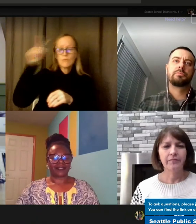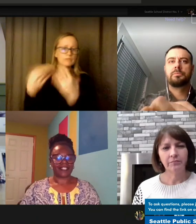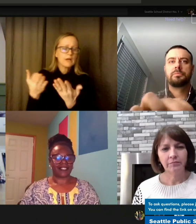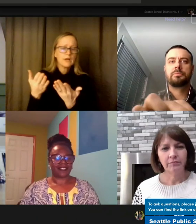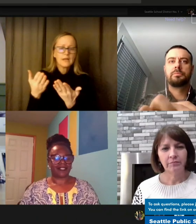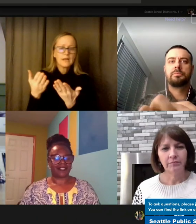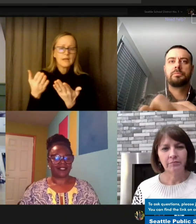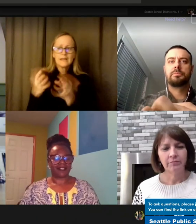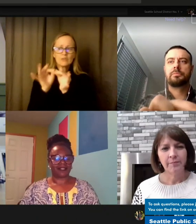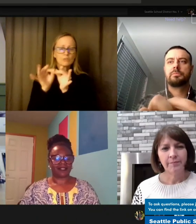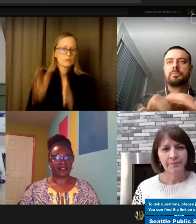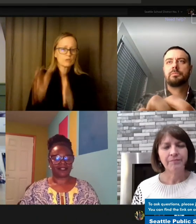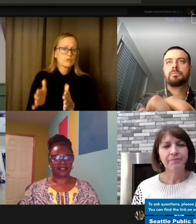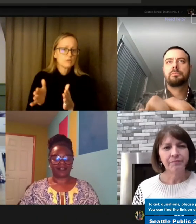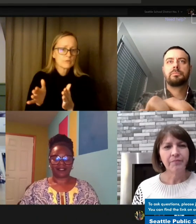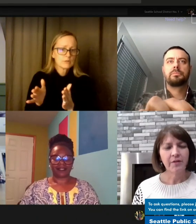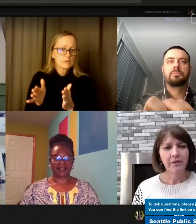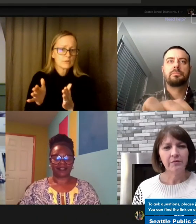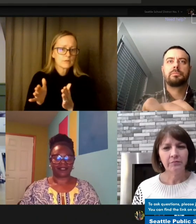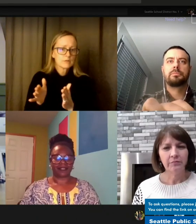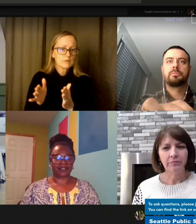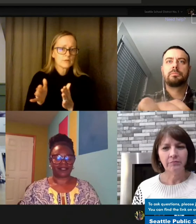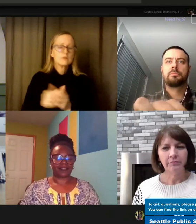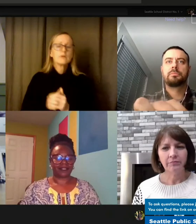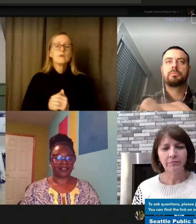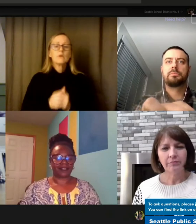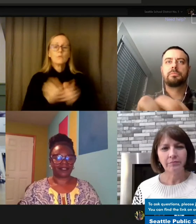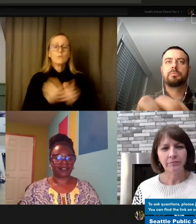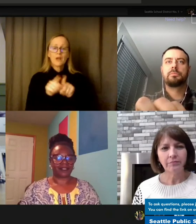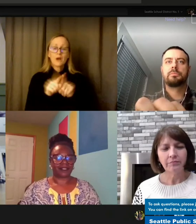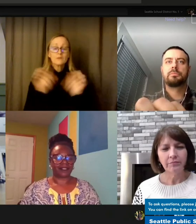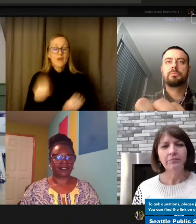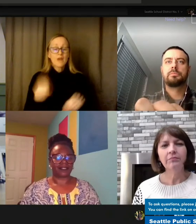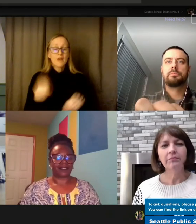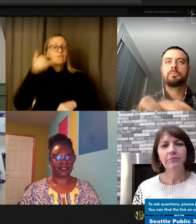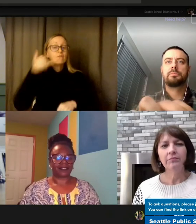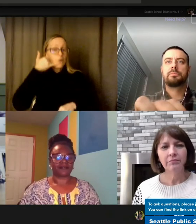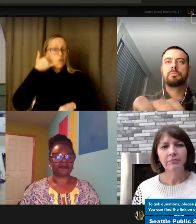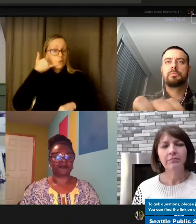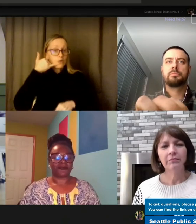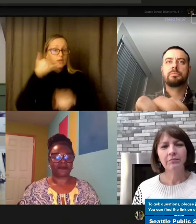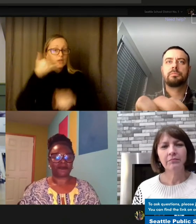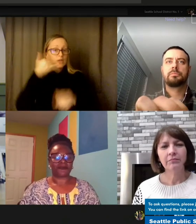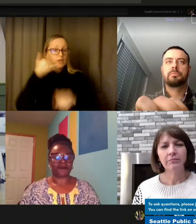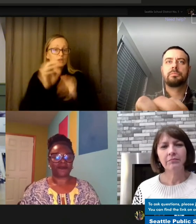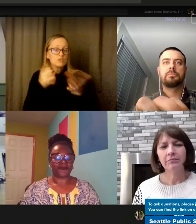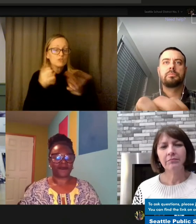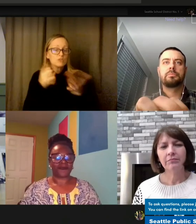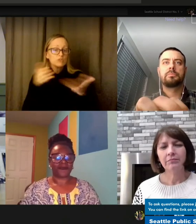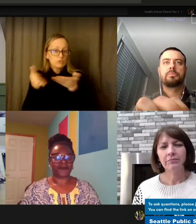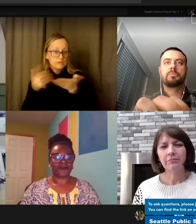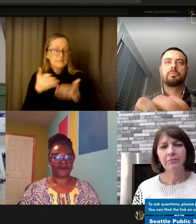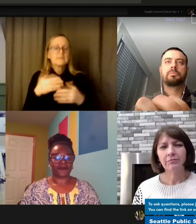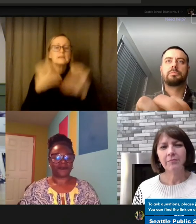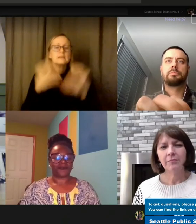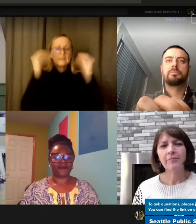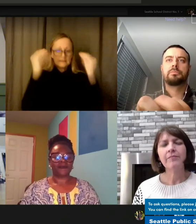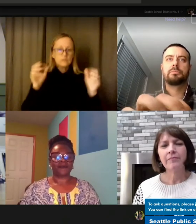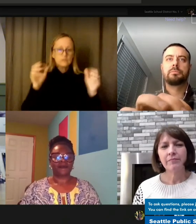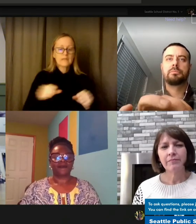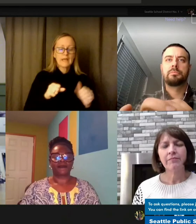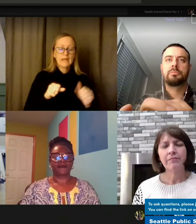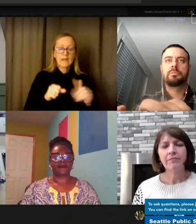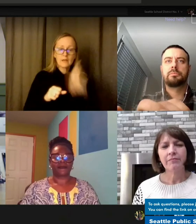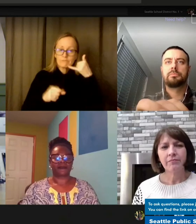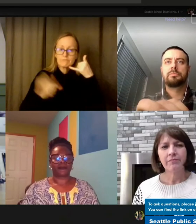interpretation. Additionally, we have the phone interpretation also, which teachers can tap into once they have set